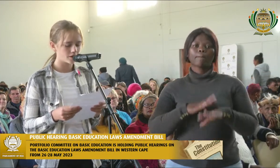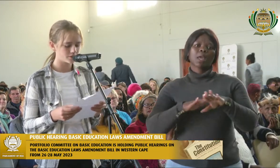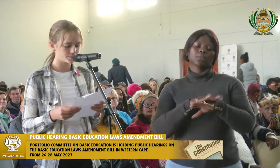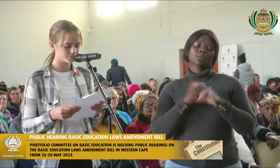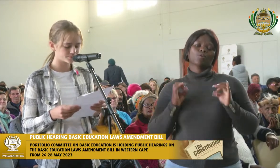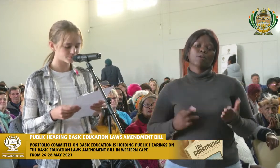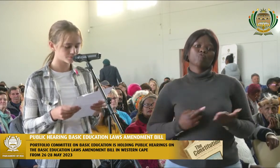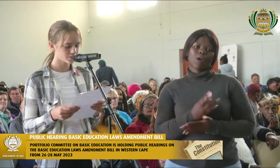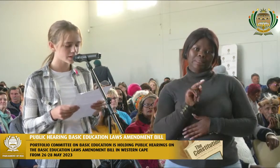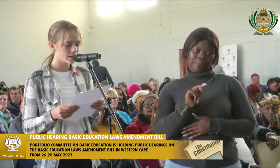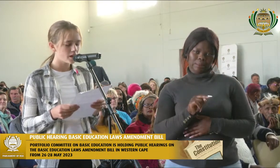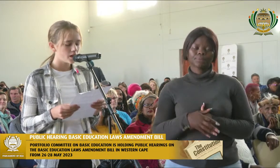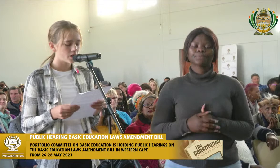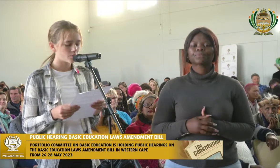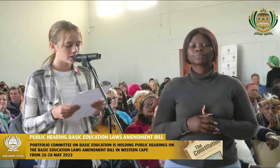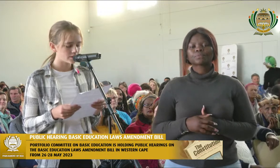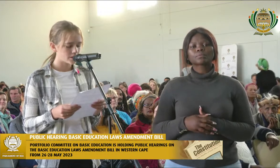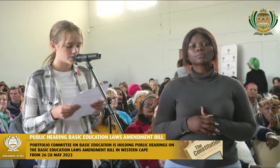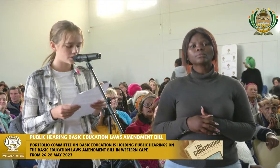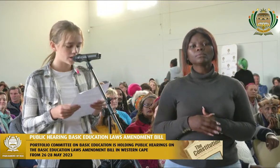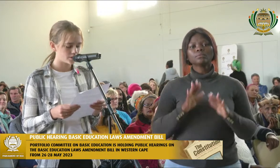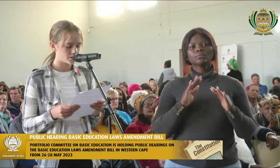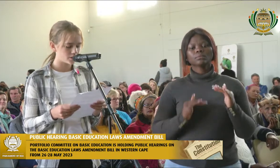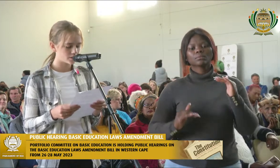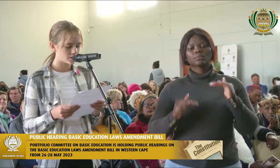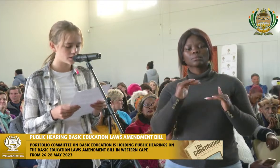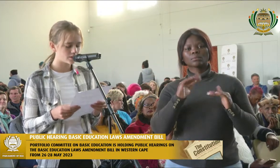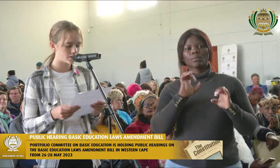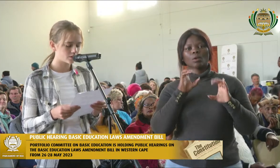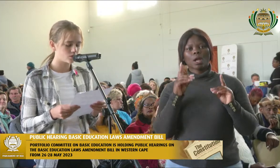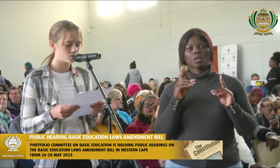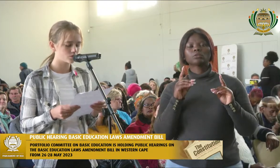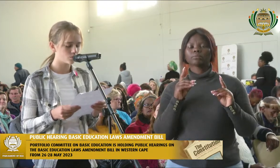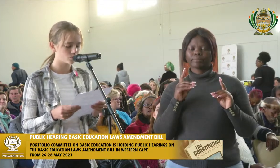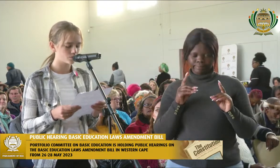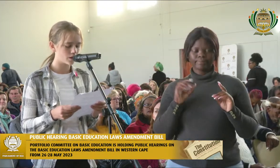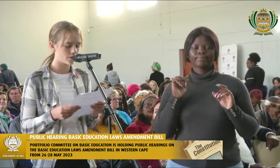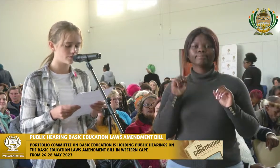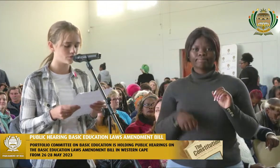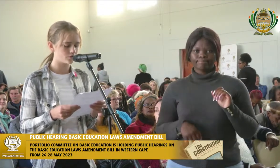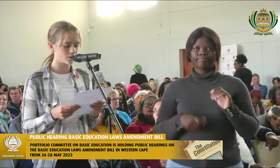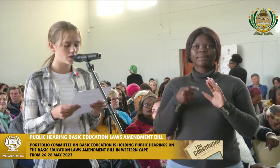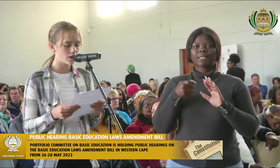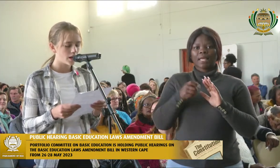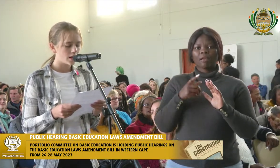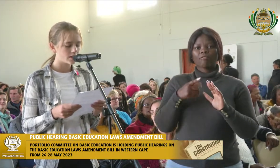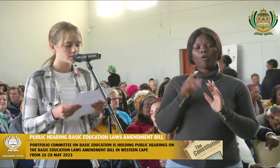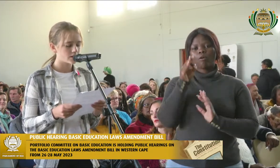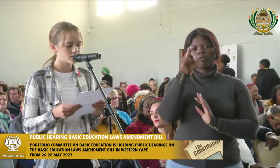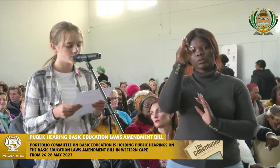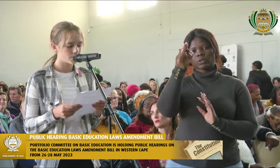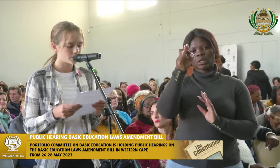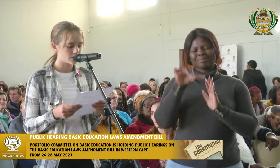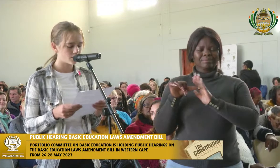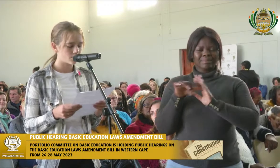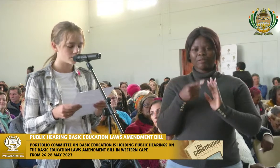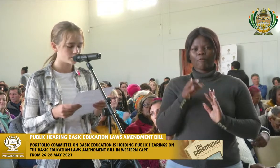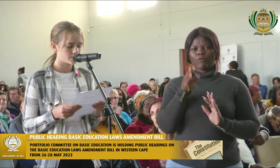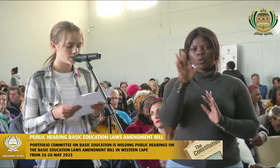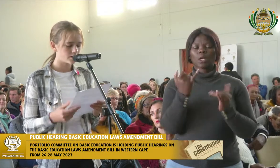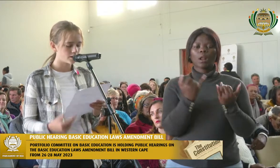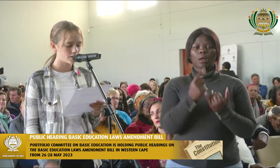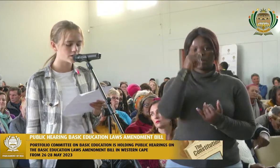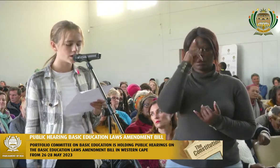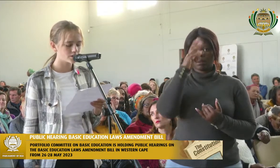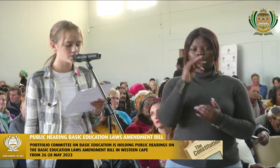human right. A quality education is the key that unlocks doors to our future. As Nelson Mandela